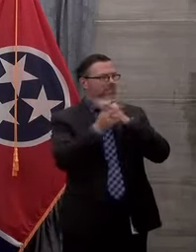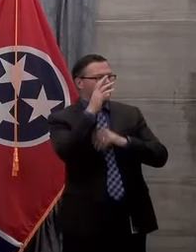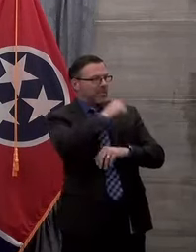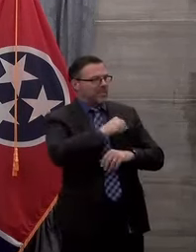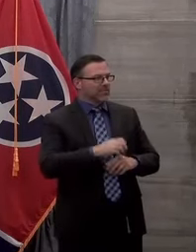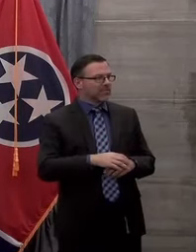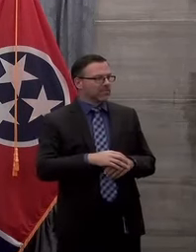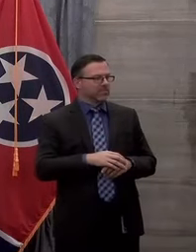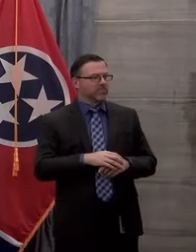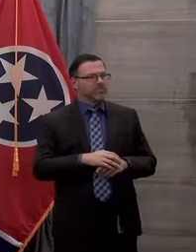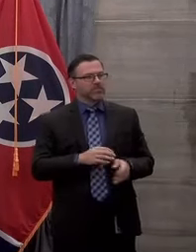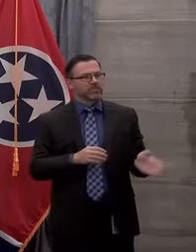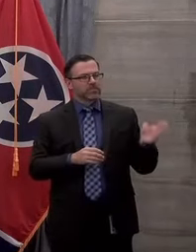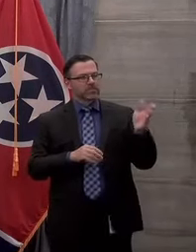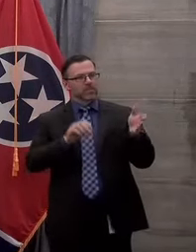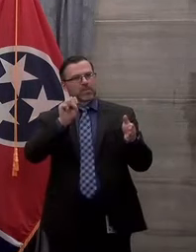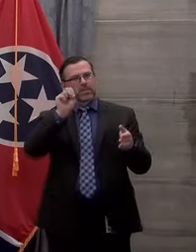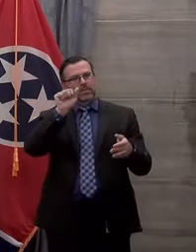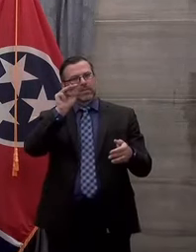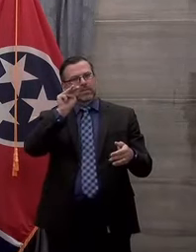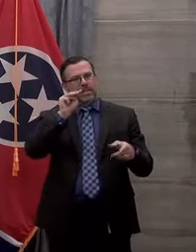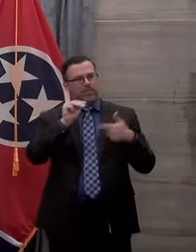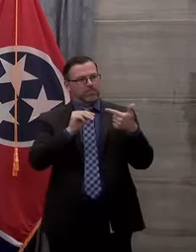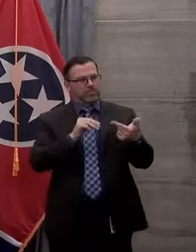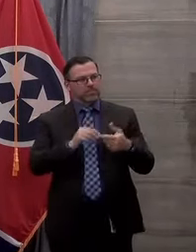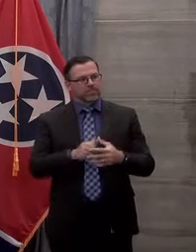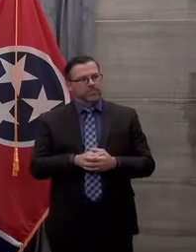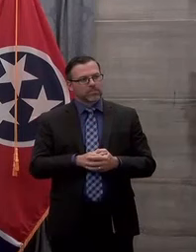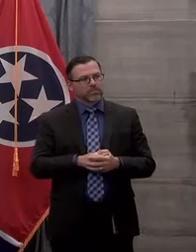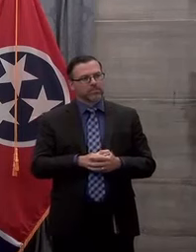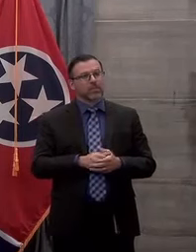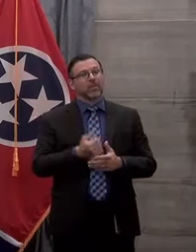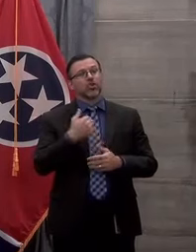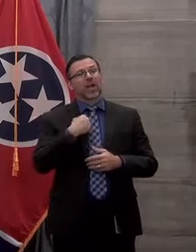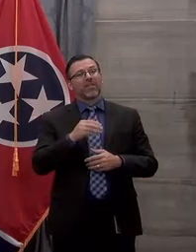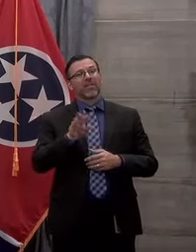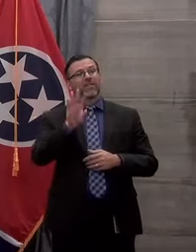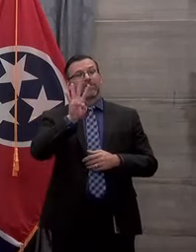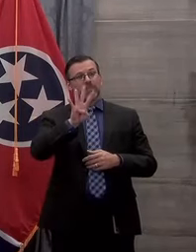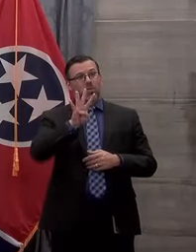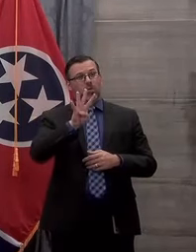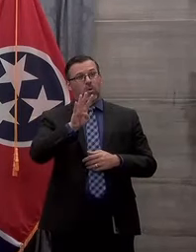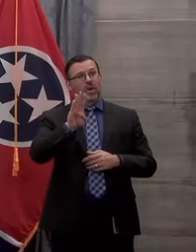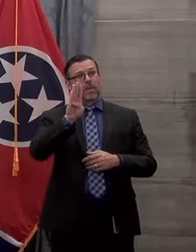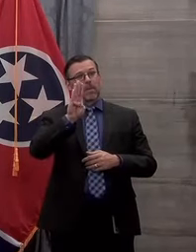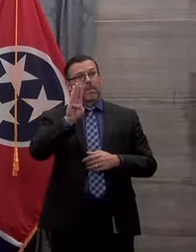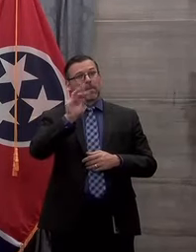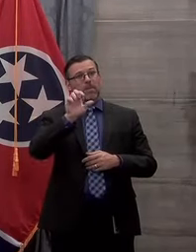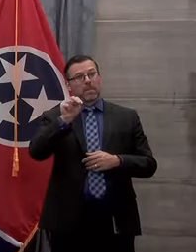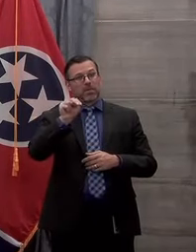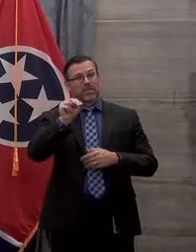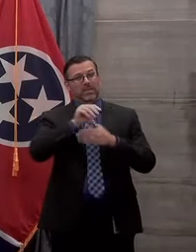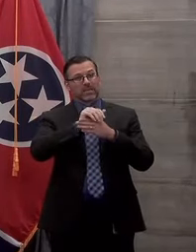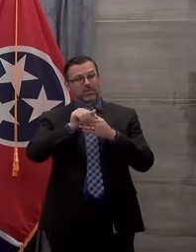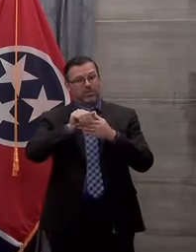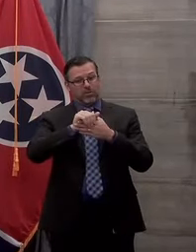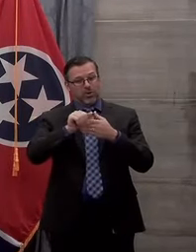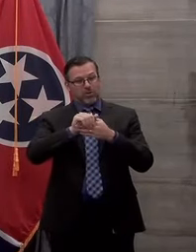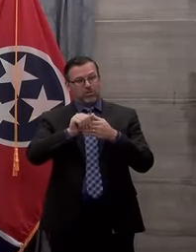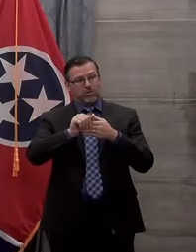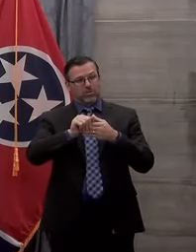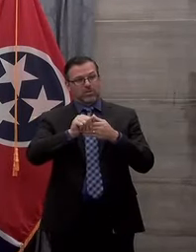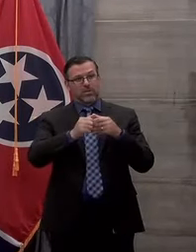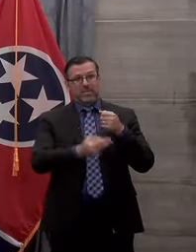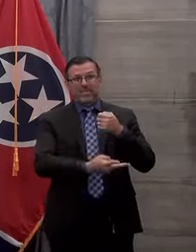should be a projection. Sam? You've got about $4 billion in reserves right now and planning to add